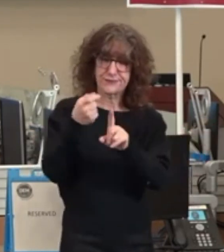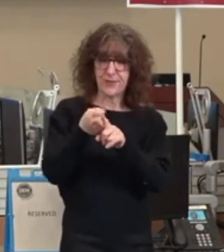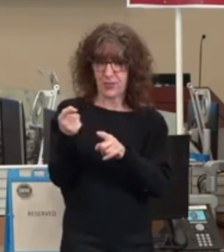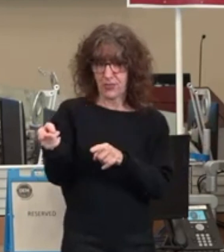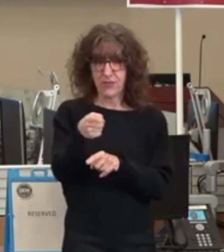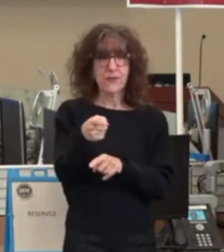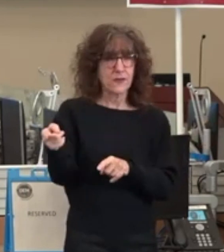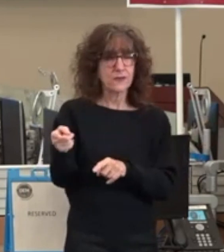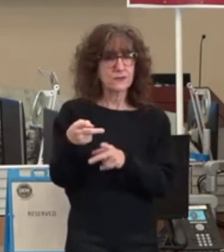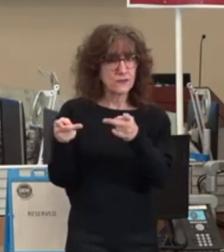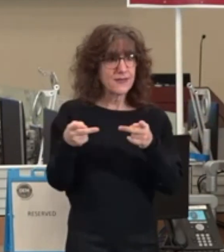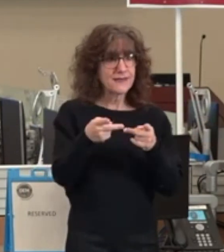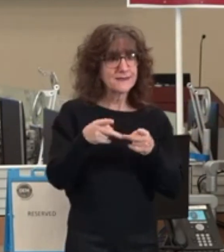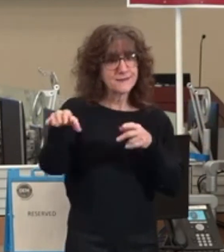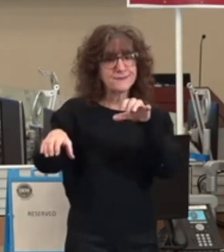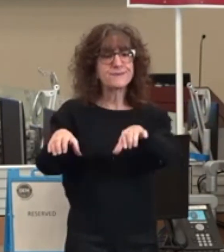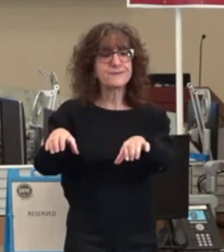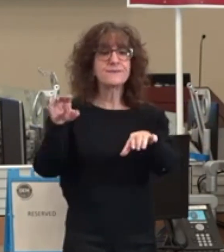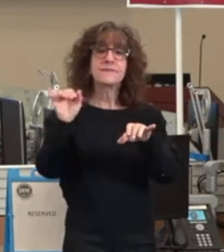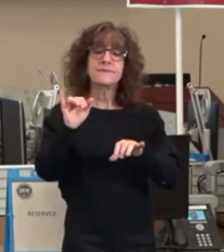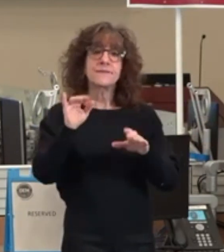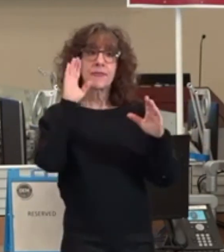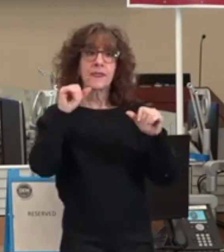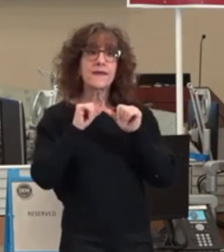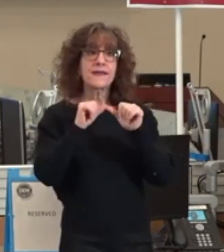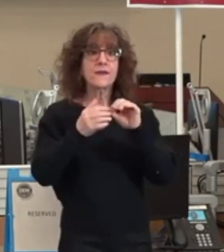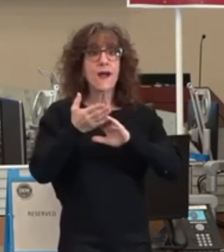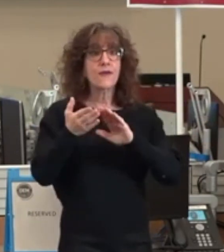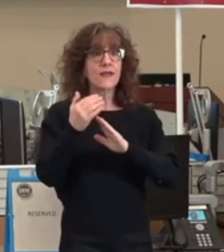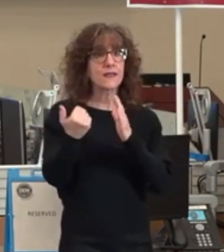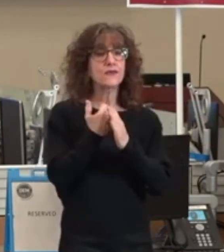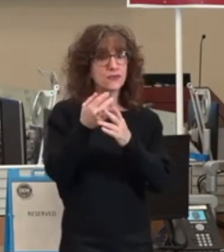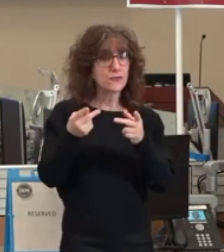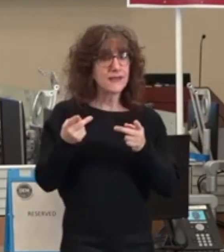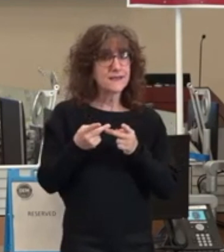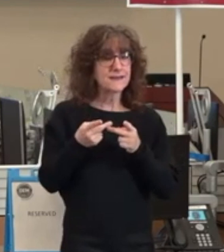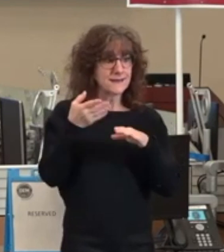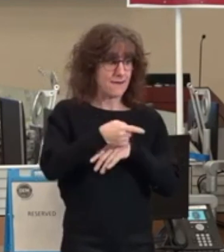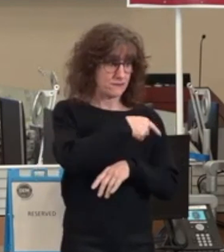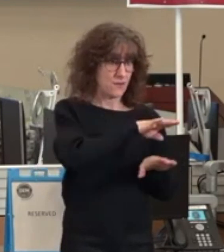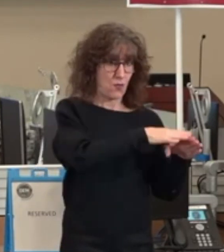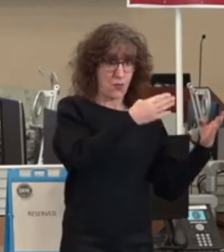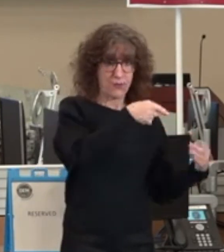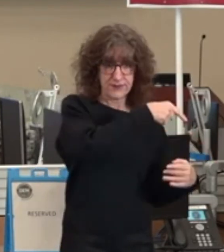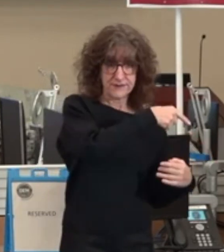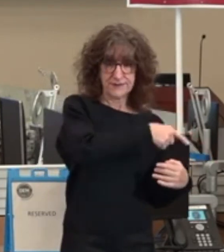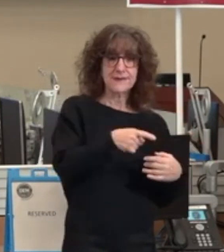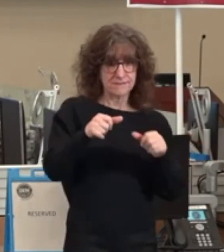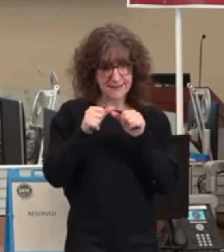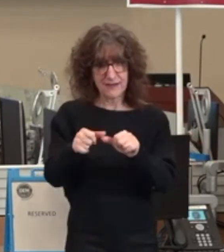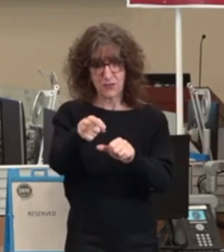2 sites, and we hope to also be able to continue operating these new sites even once the Sports and Learning Center reopens